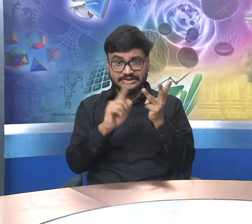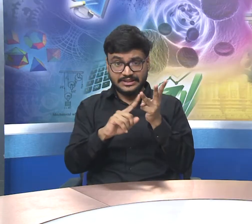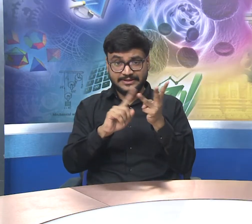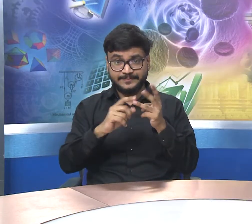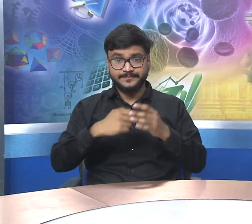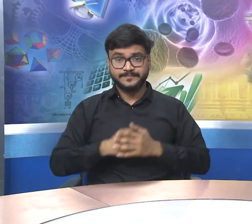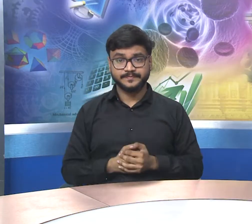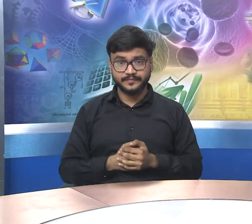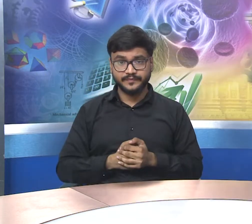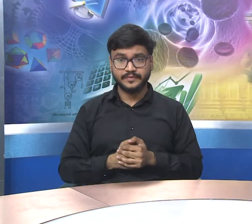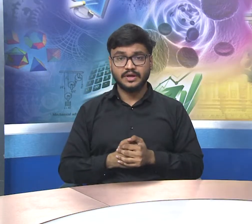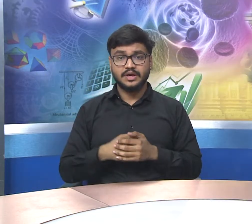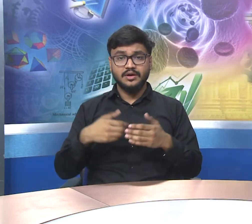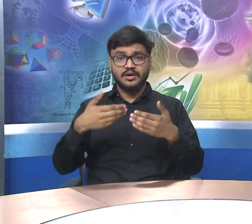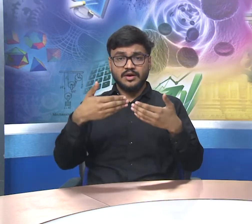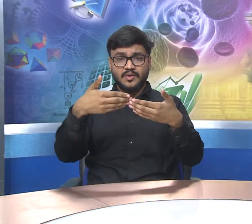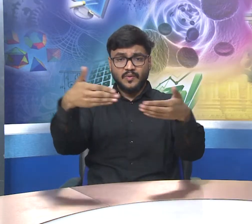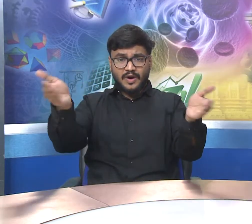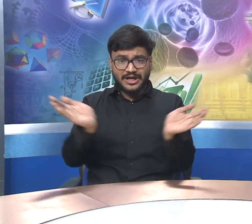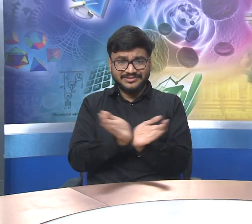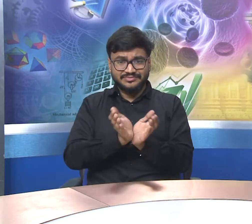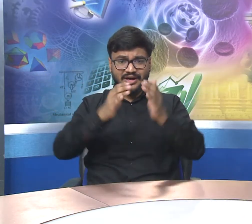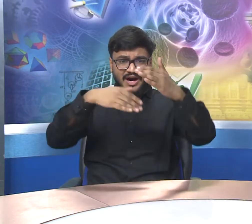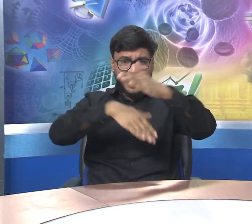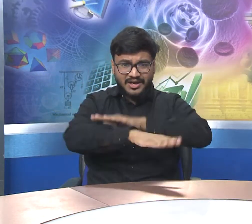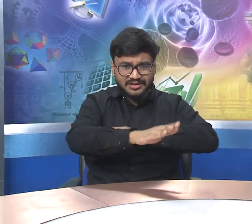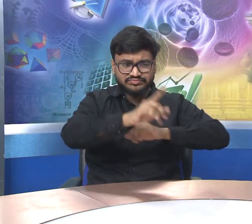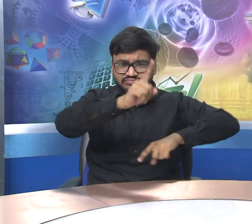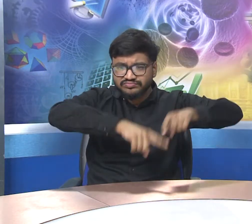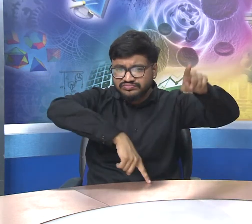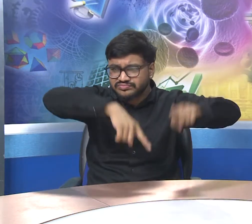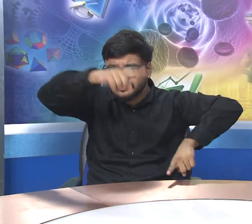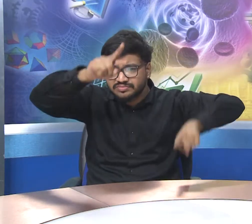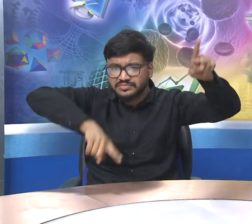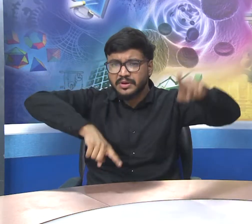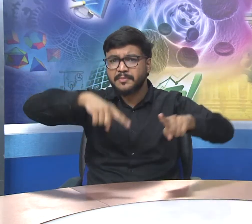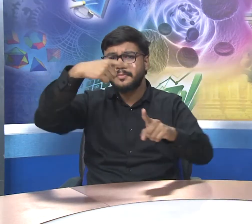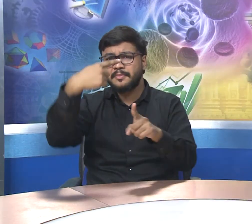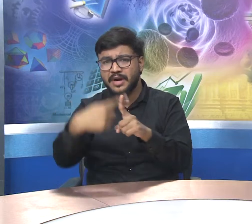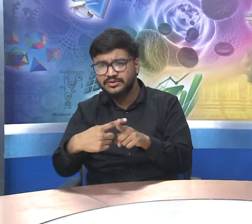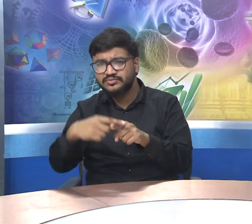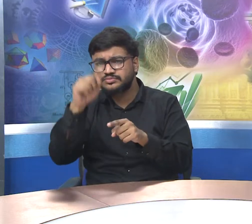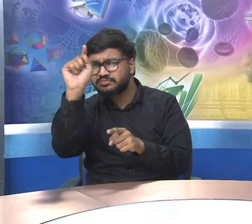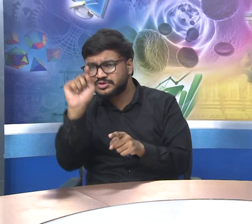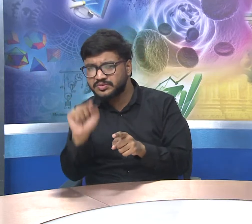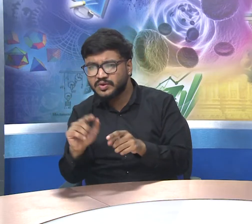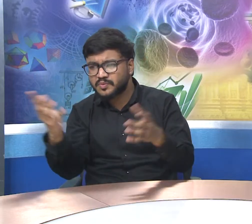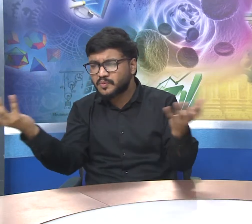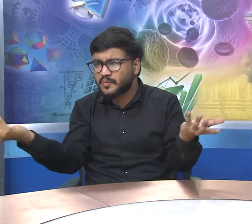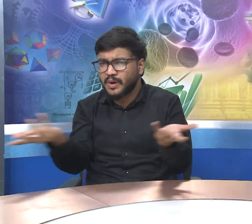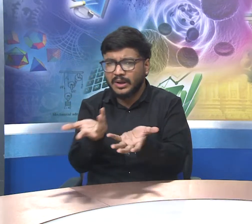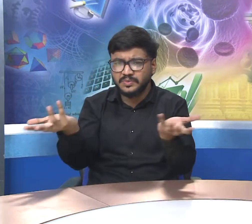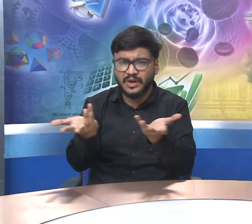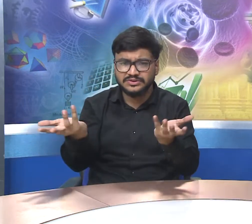and the third one is what are the commonalities and diversity of this community.